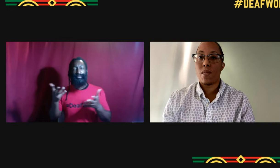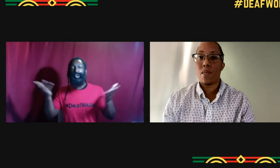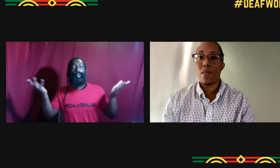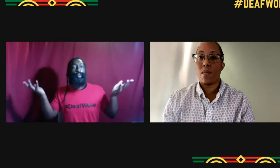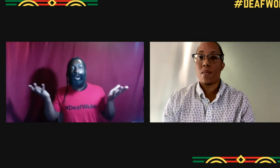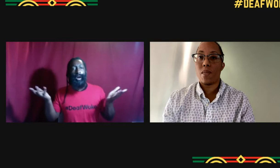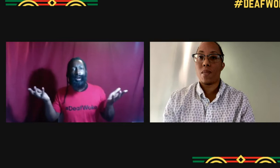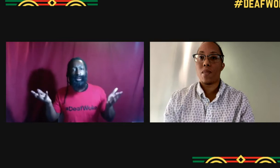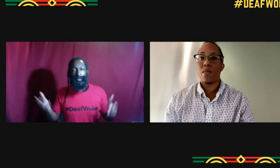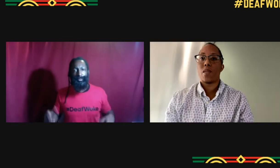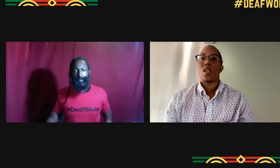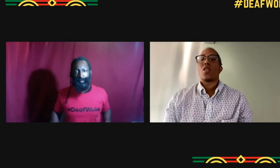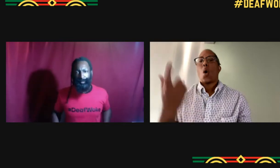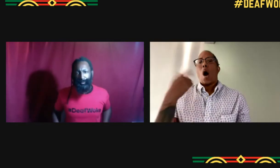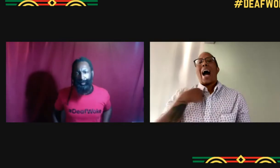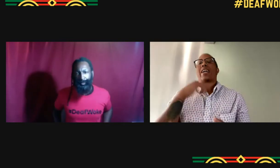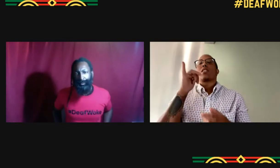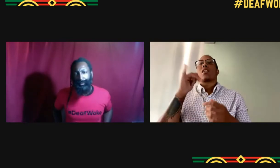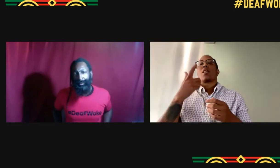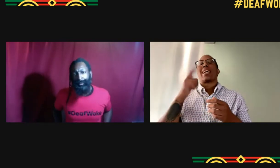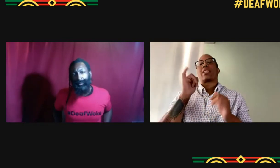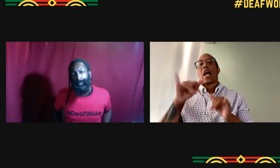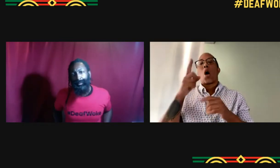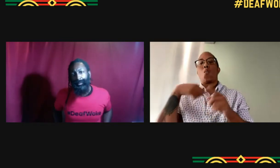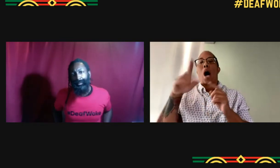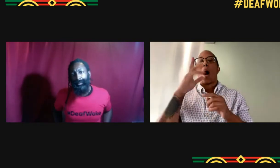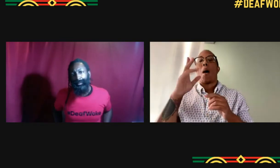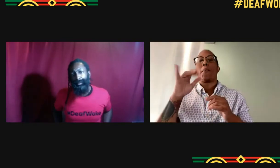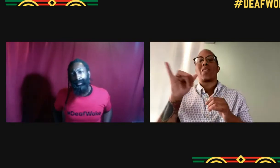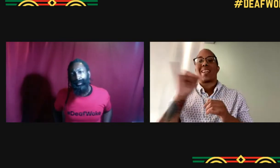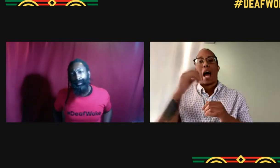Do you kind of surround yourself by positive people?